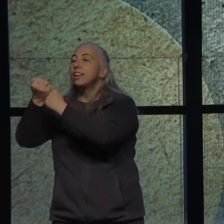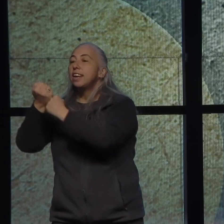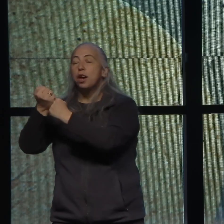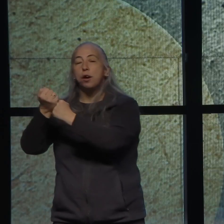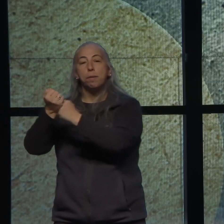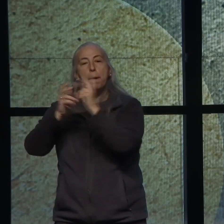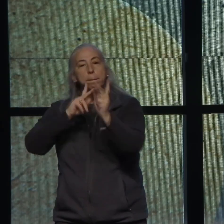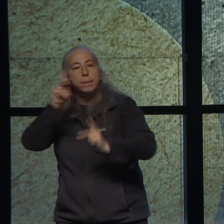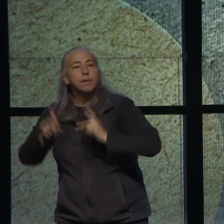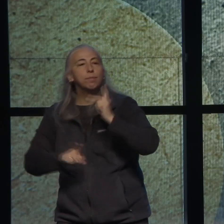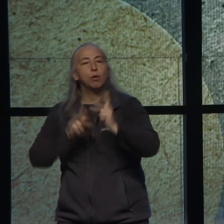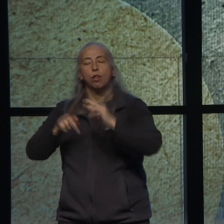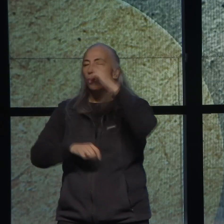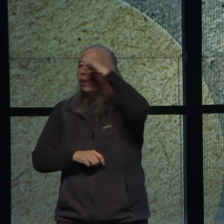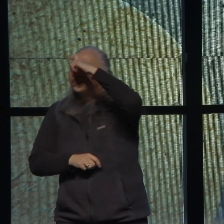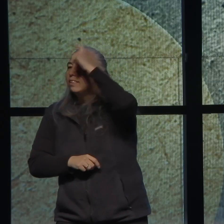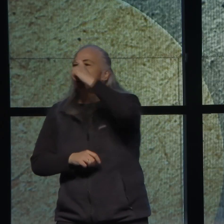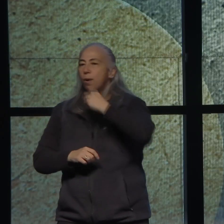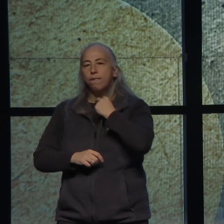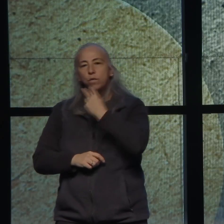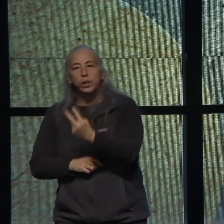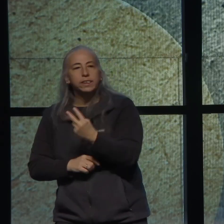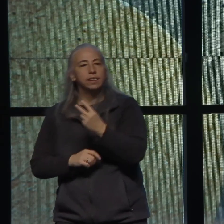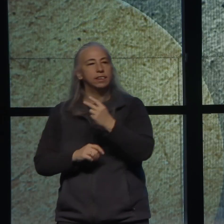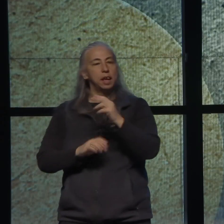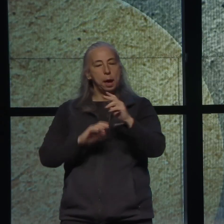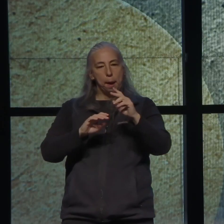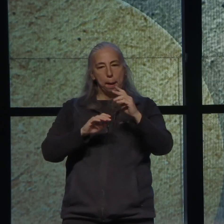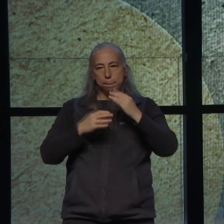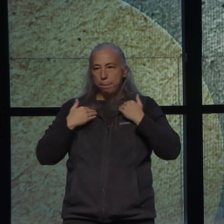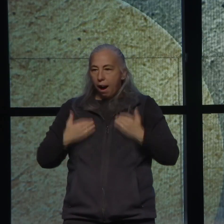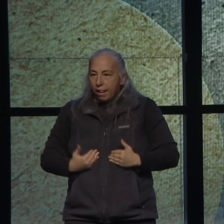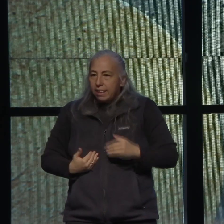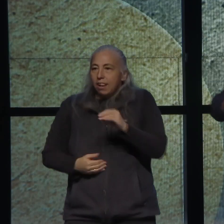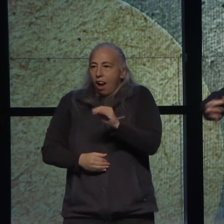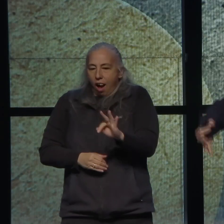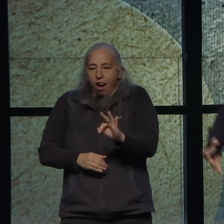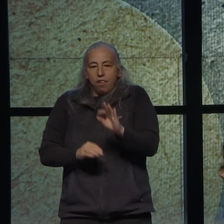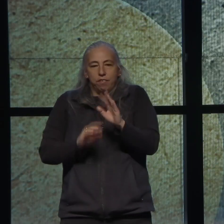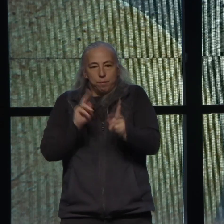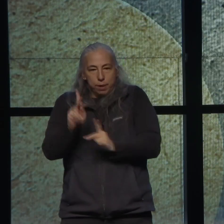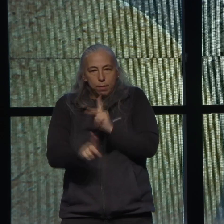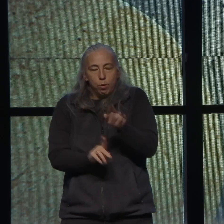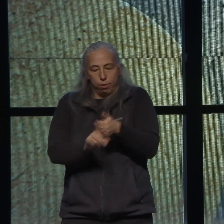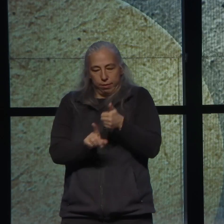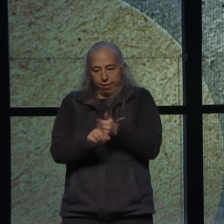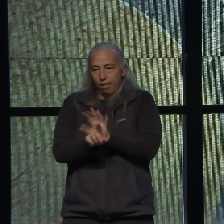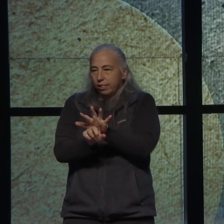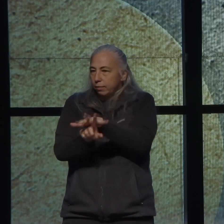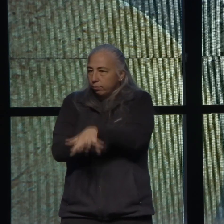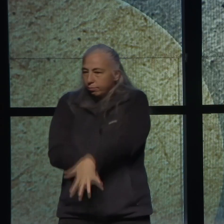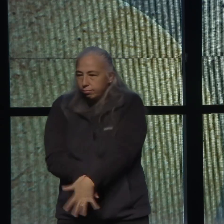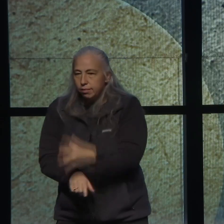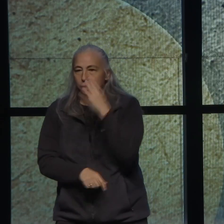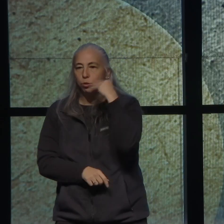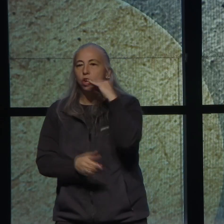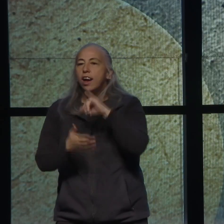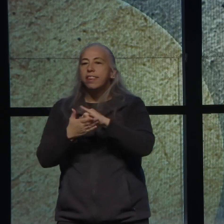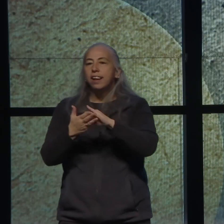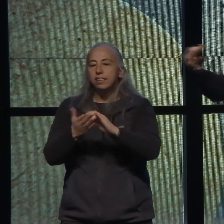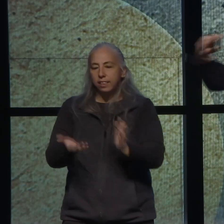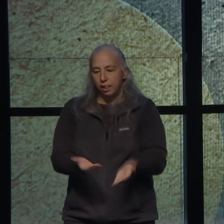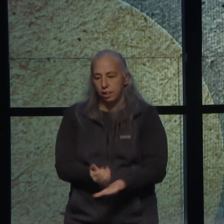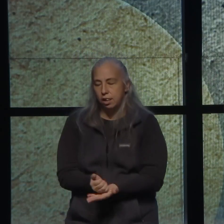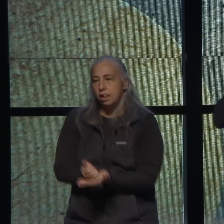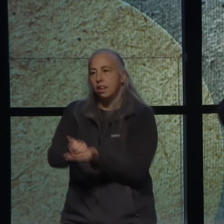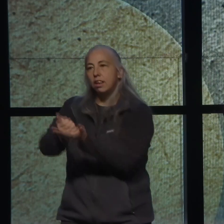and wisdom and bodies of marginalized people. It is the amplification of it. It's not simply